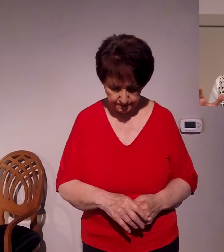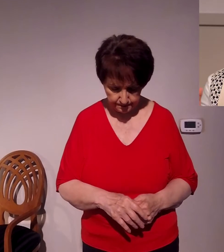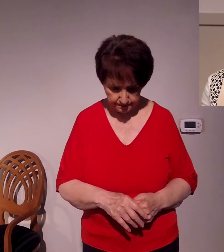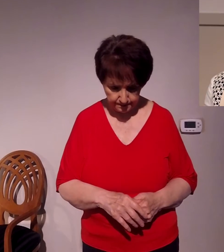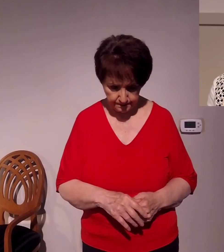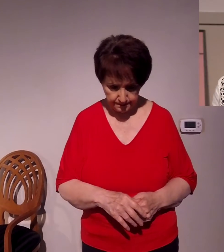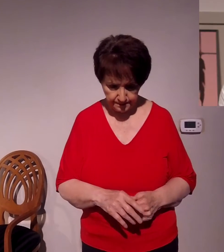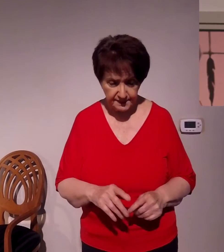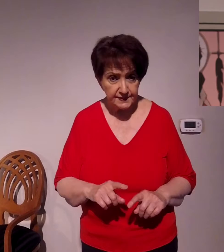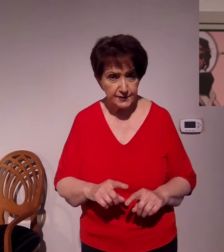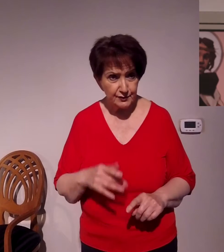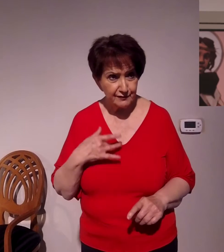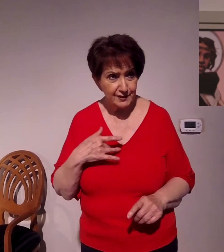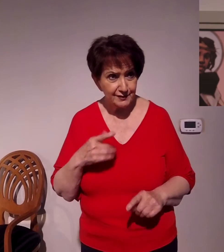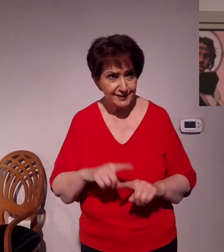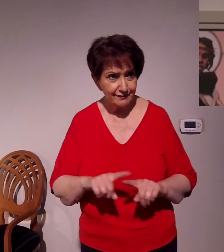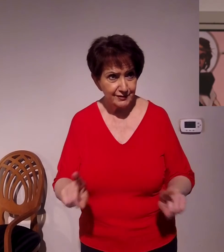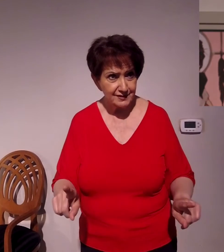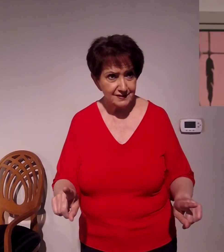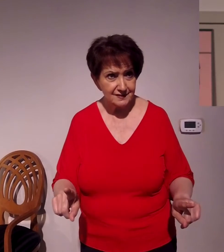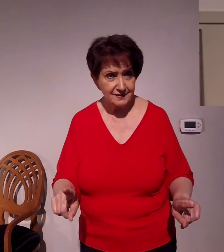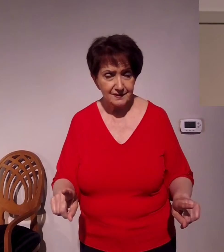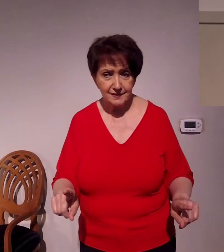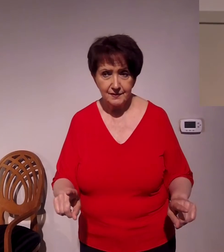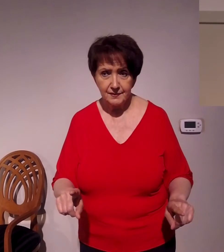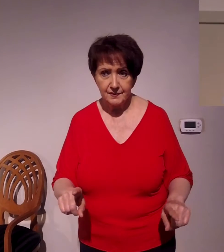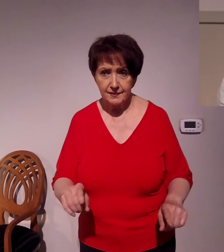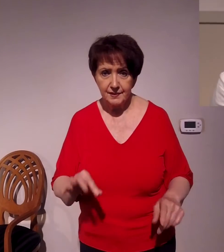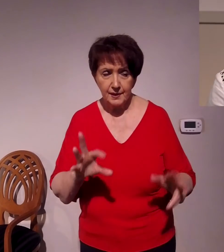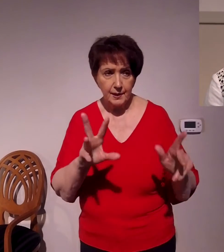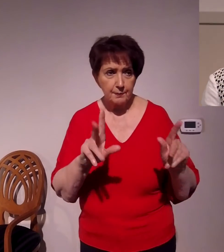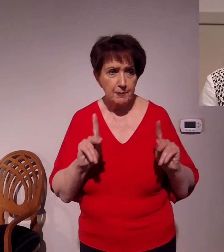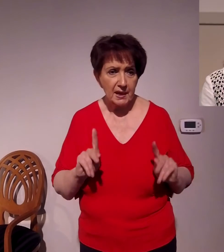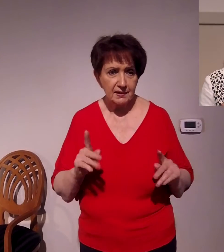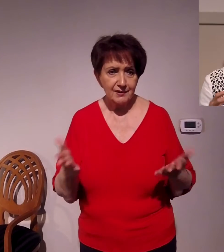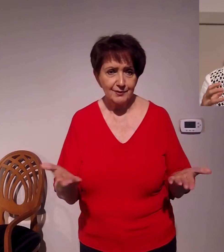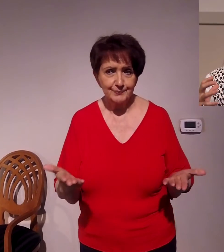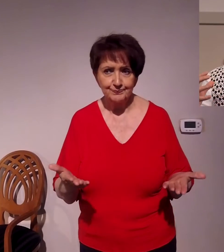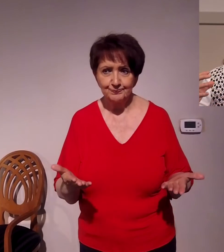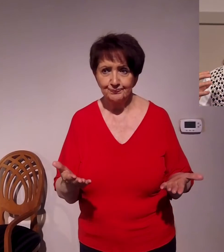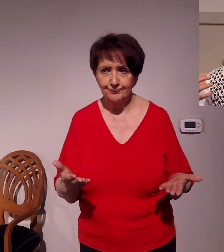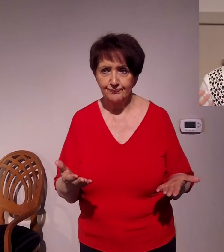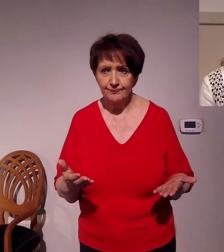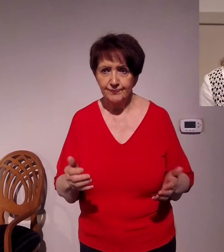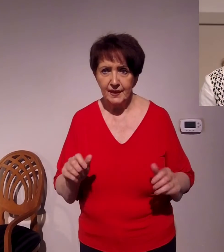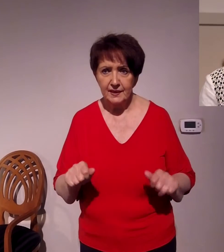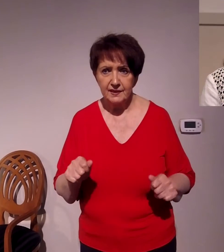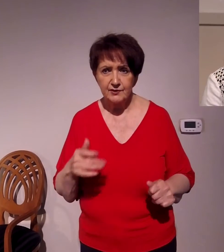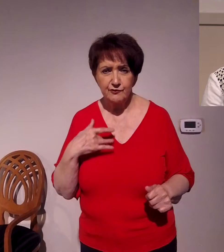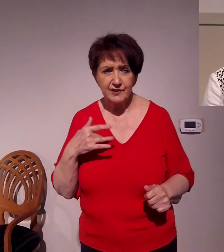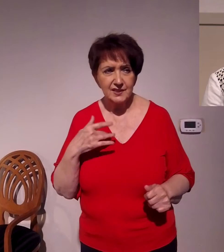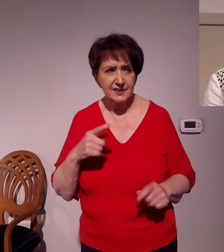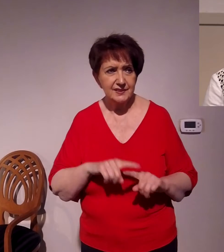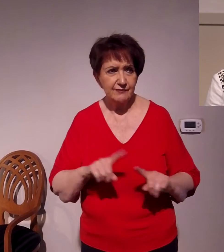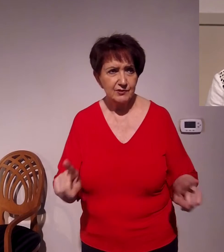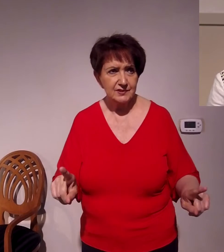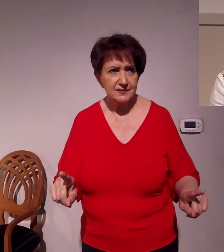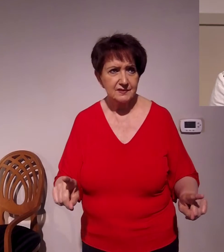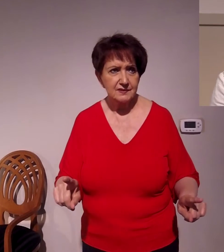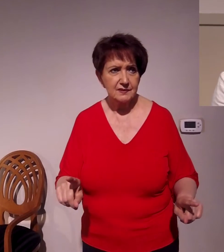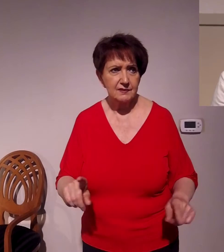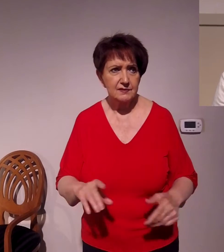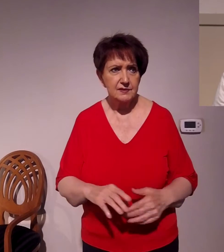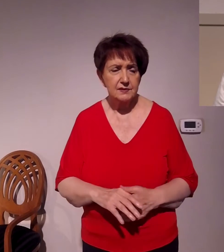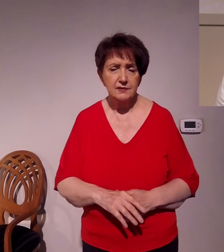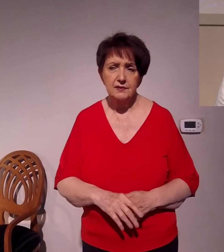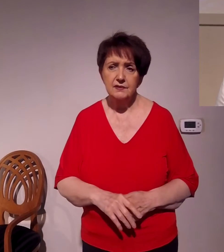Is there a difference? Come back out with us. Can you sense a difference?